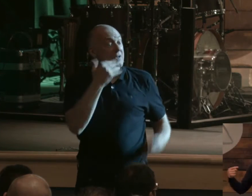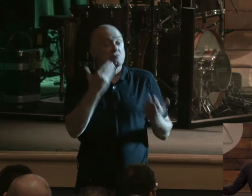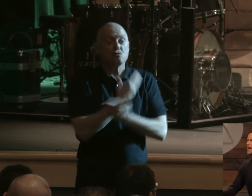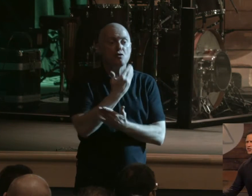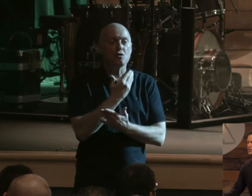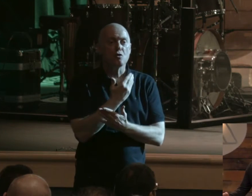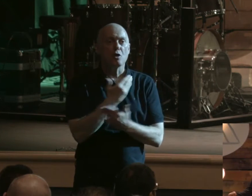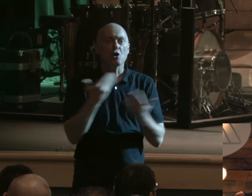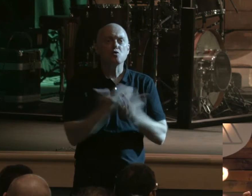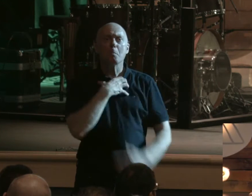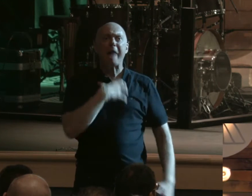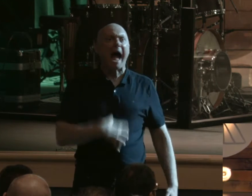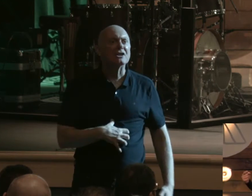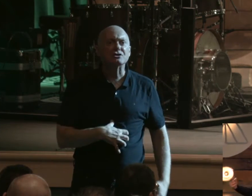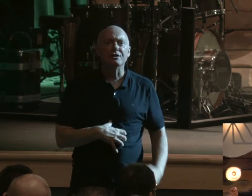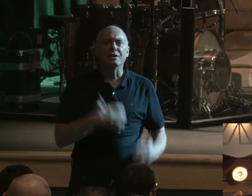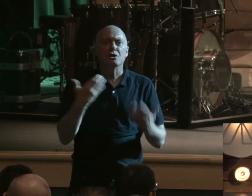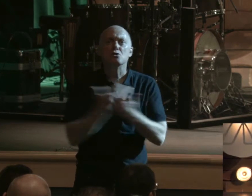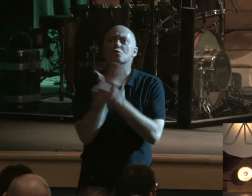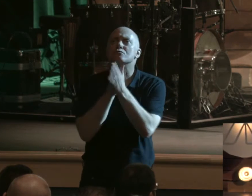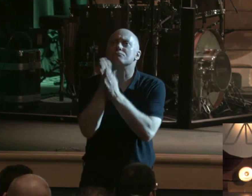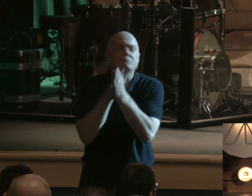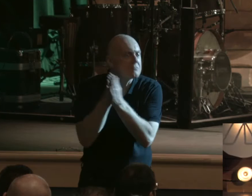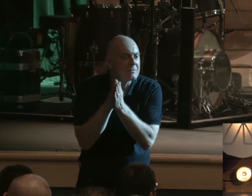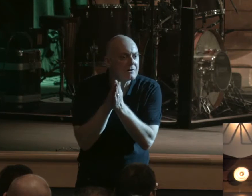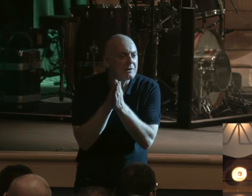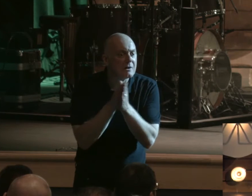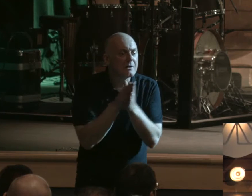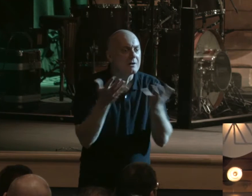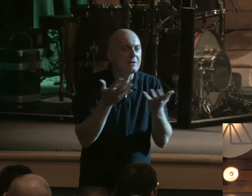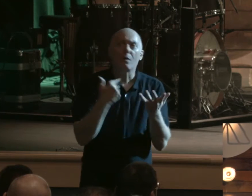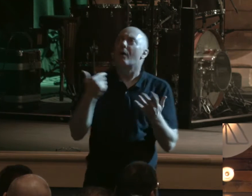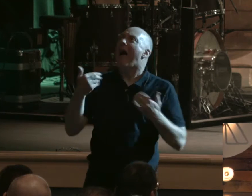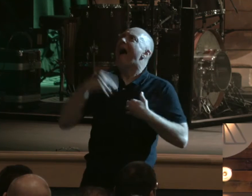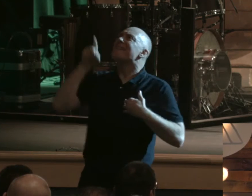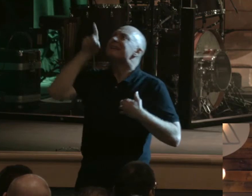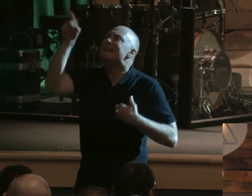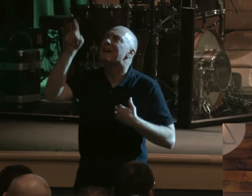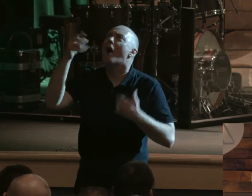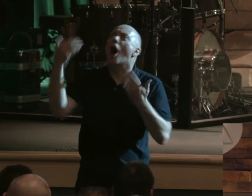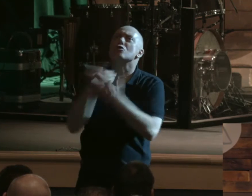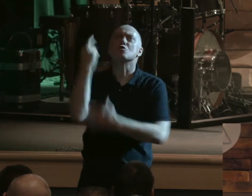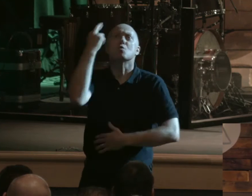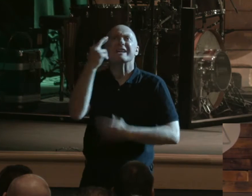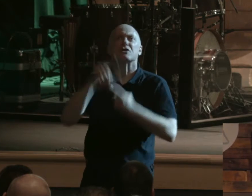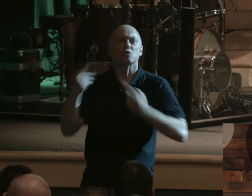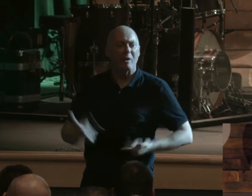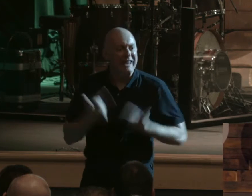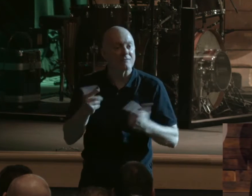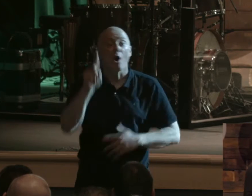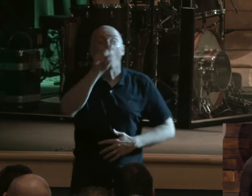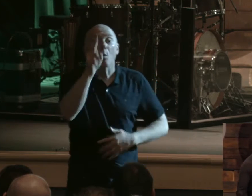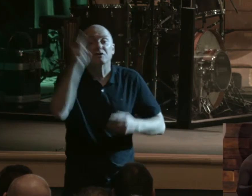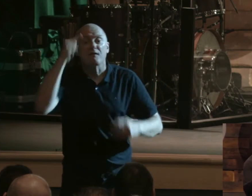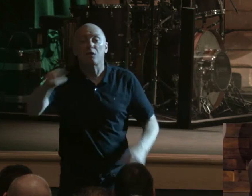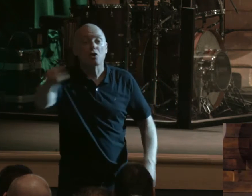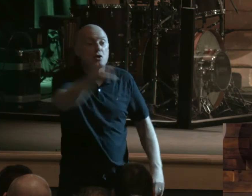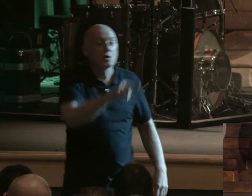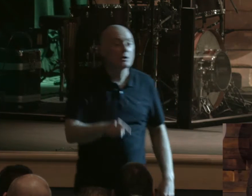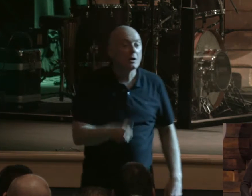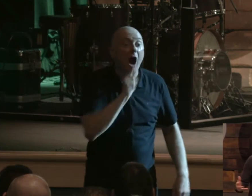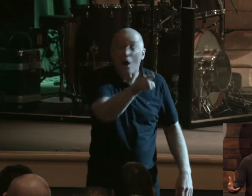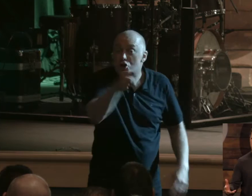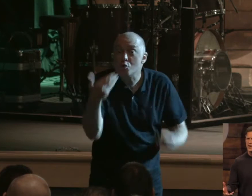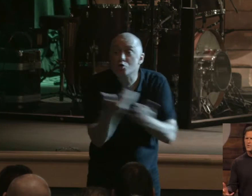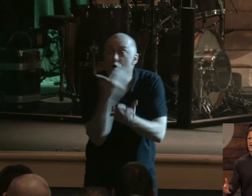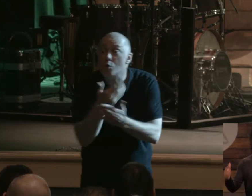we have new passion. We have a new motivation. We have a new reason to live. So question right now, are you made